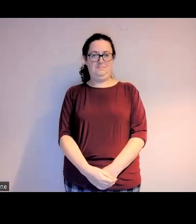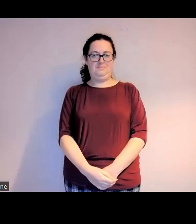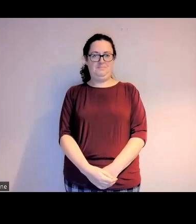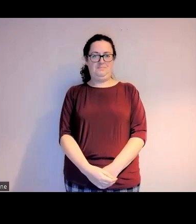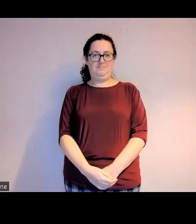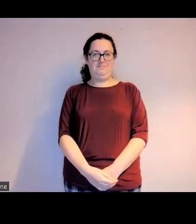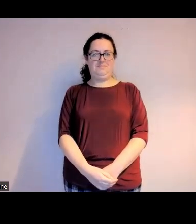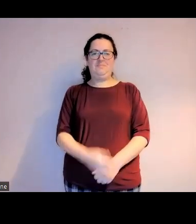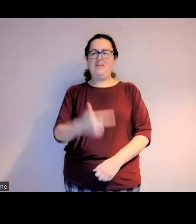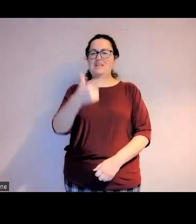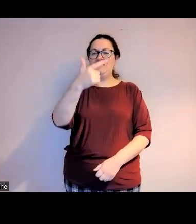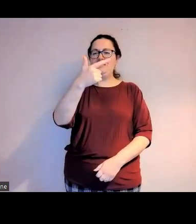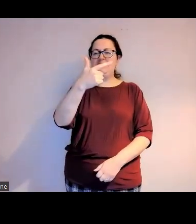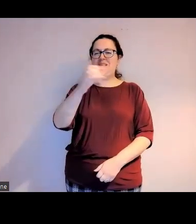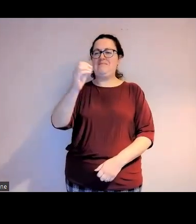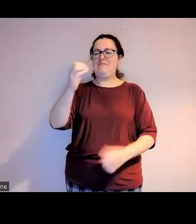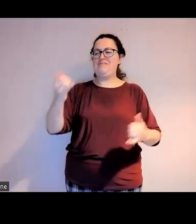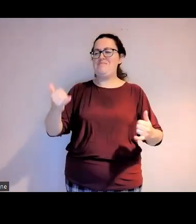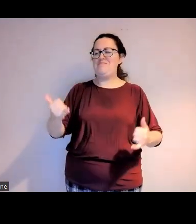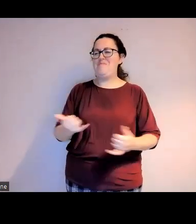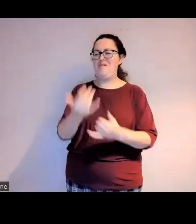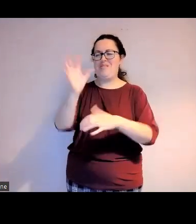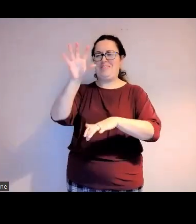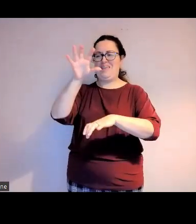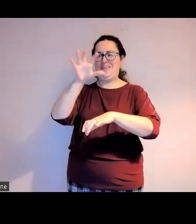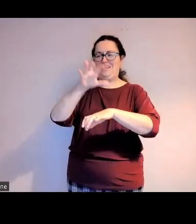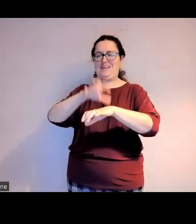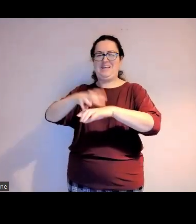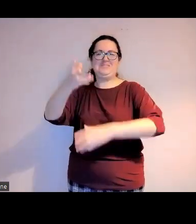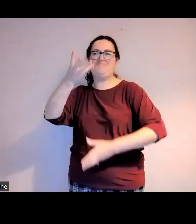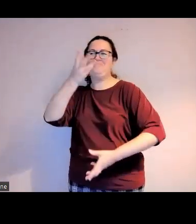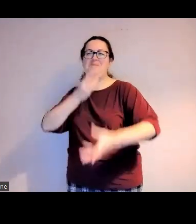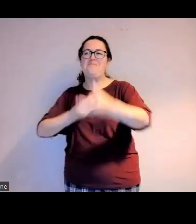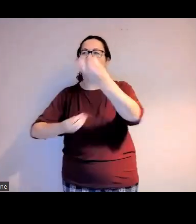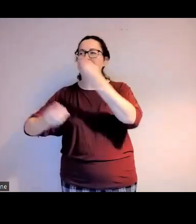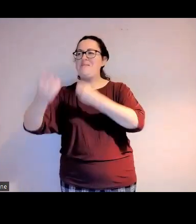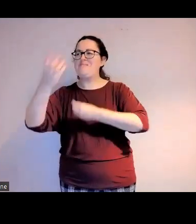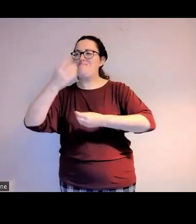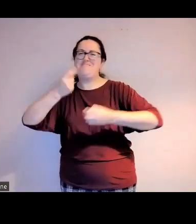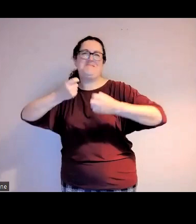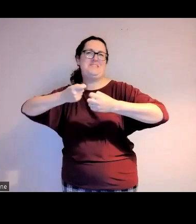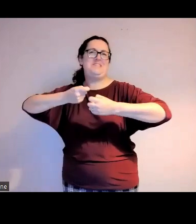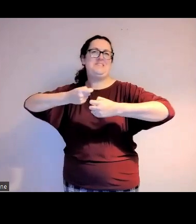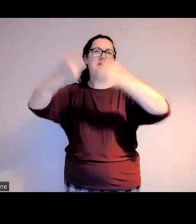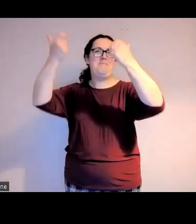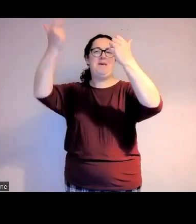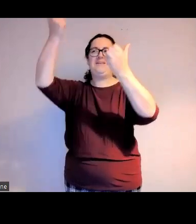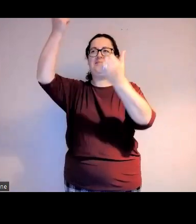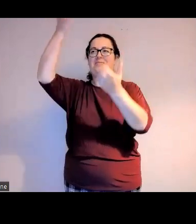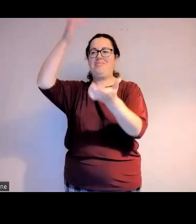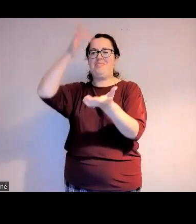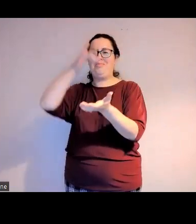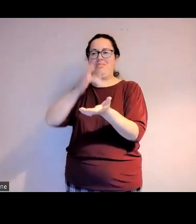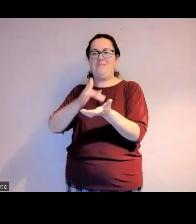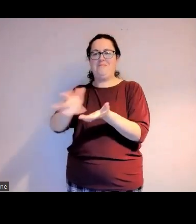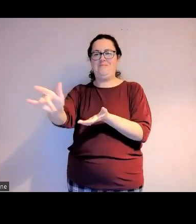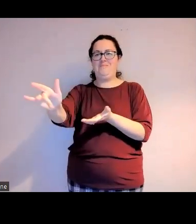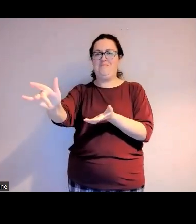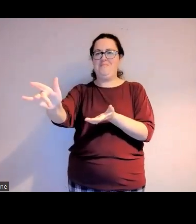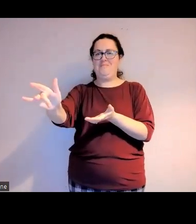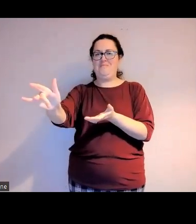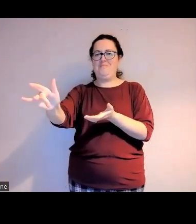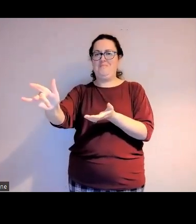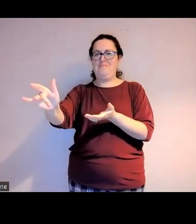The 70th birthday cake has been eaten, the champagne finished. We've